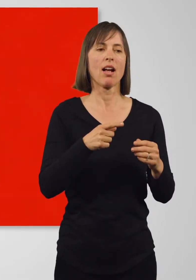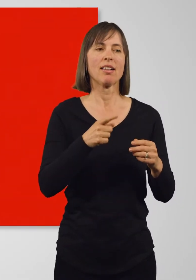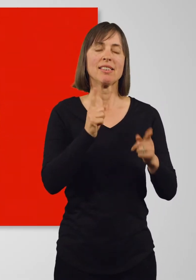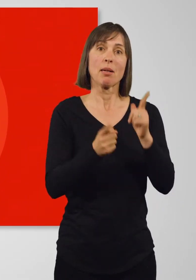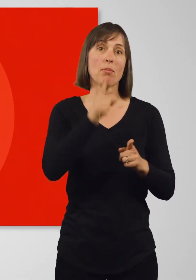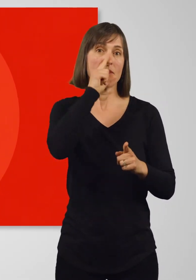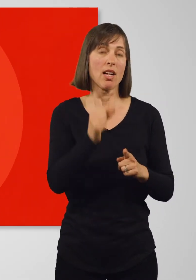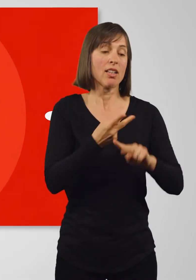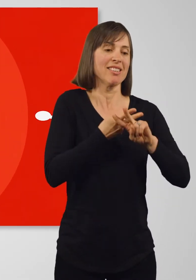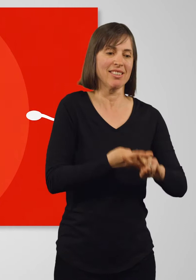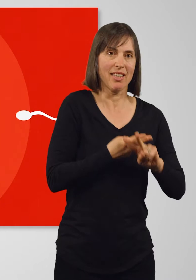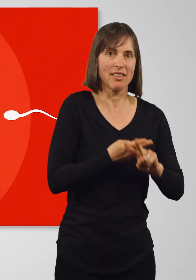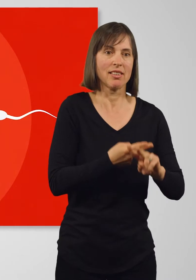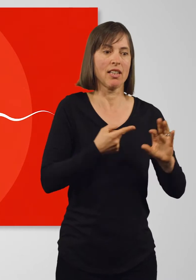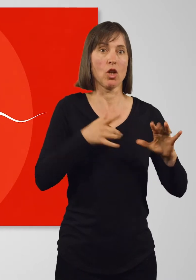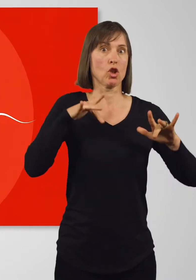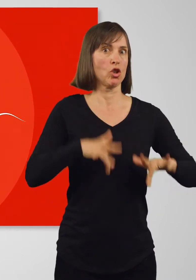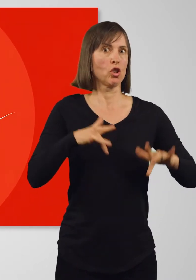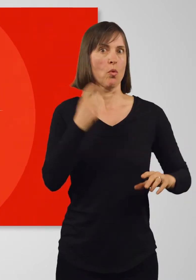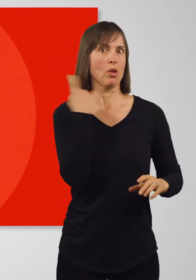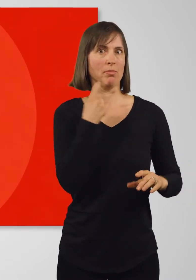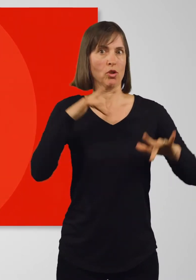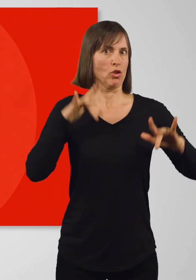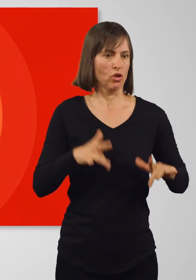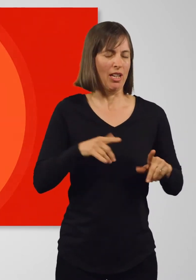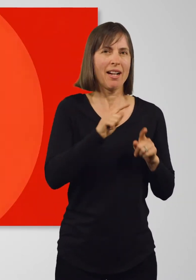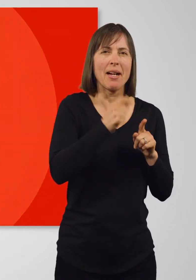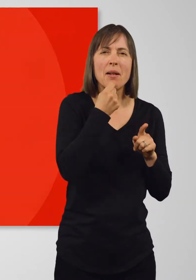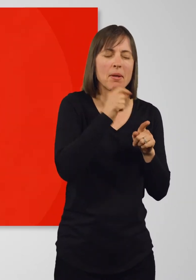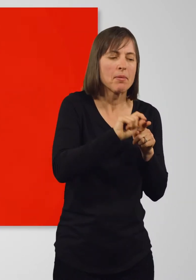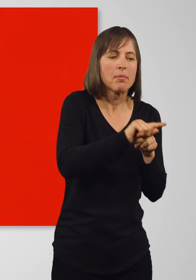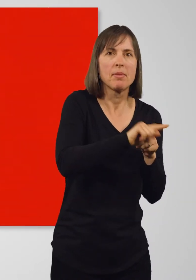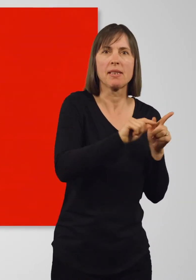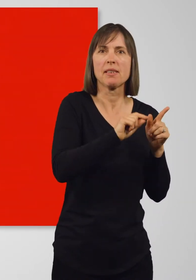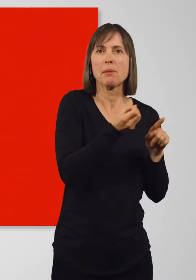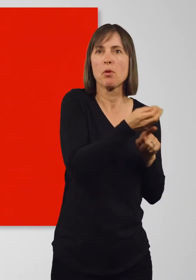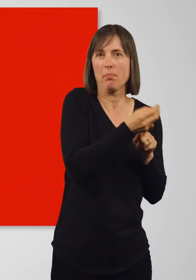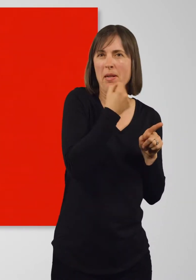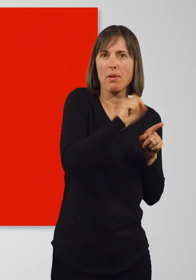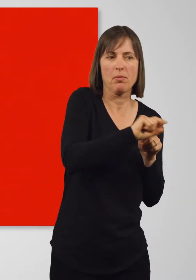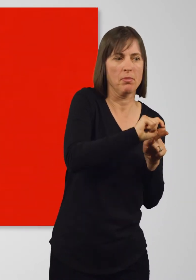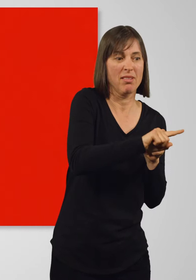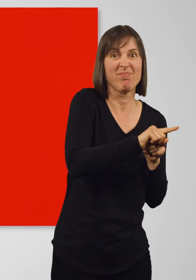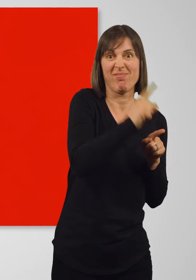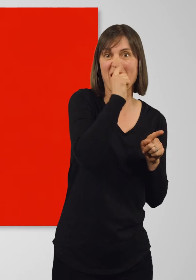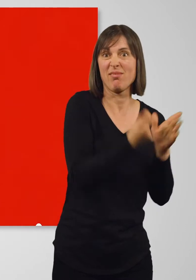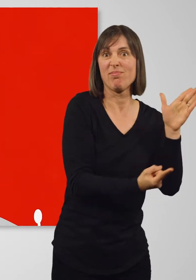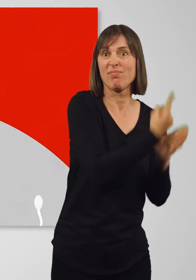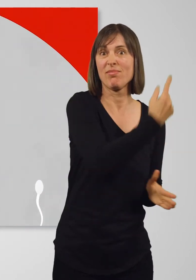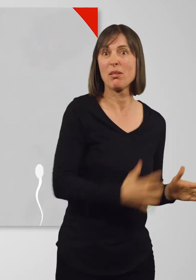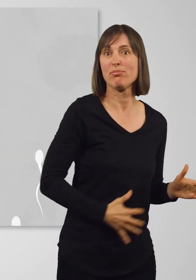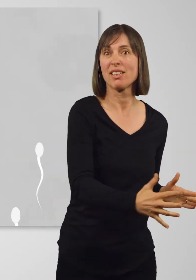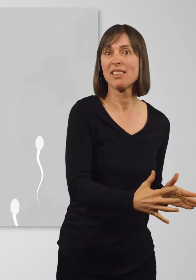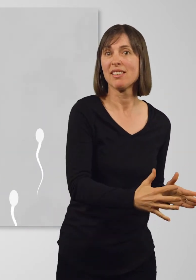Even if only a small amount of sperm touches the vagina, it's still possible to get pregnant. Be aware that some sperm can be